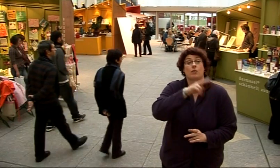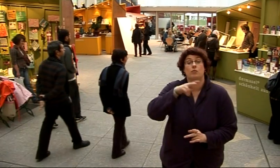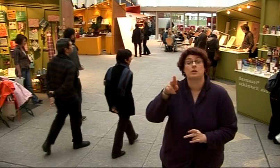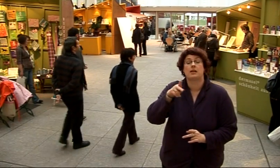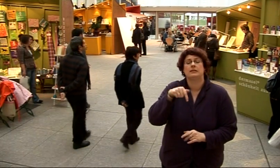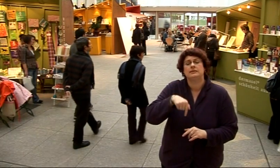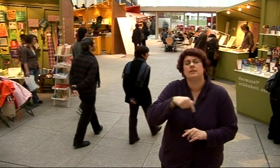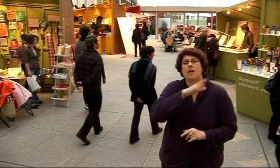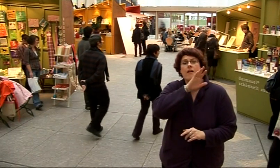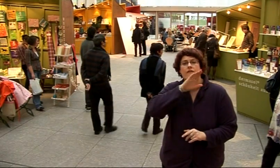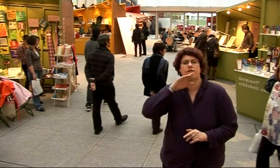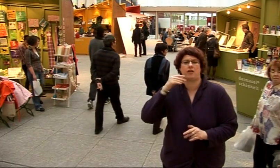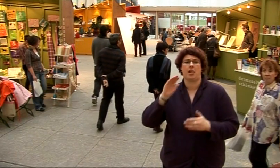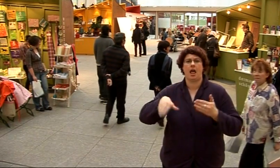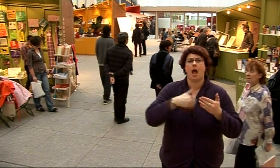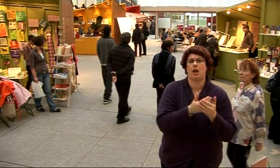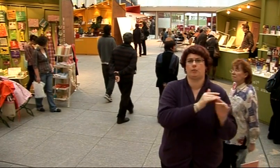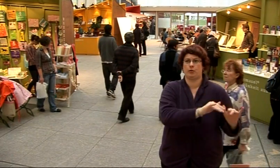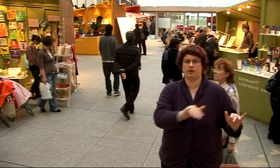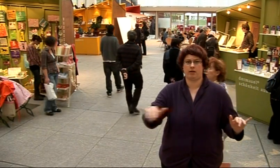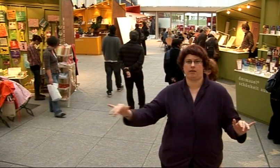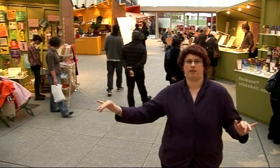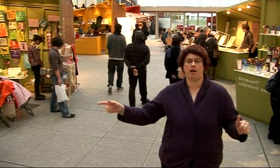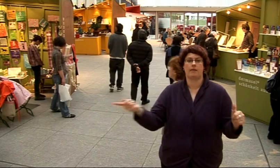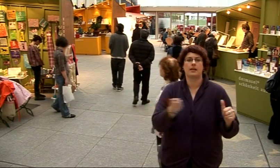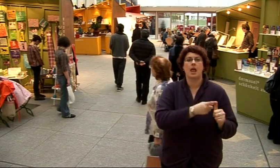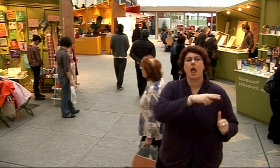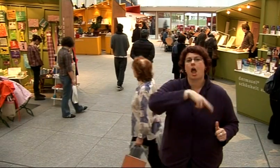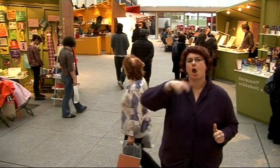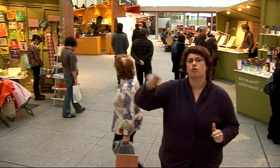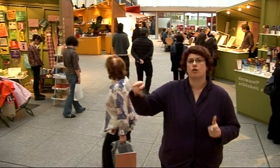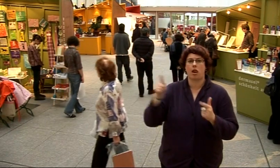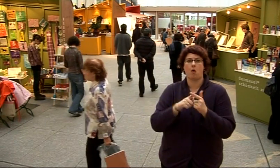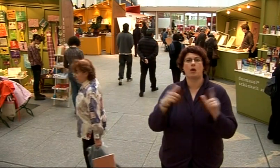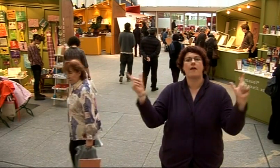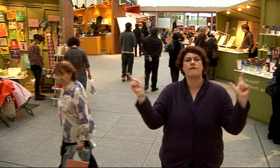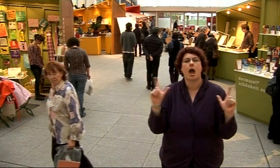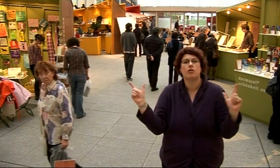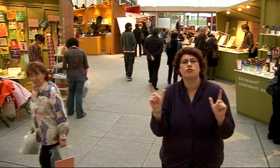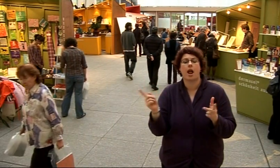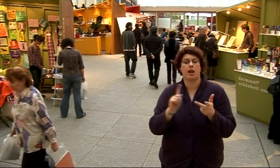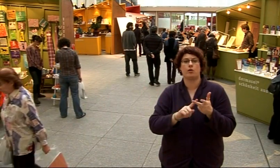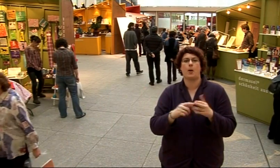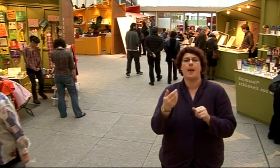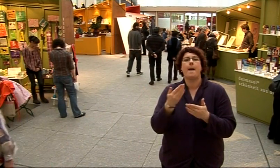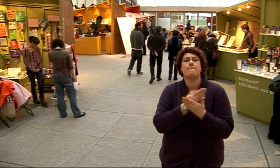The museum is a forum with much to offer: exhibitions, events, education programs, and media